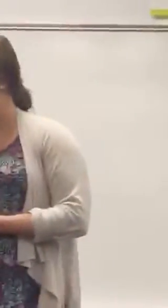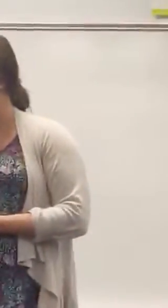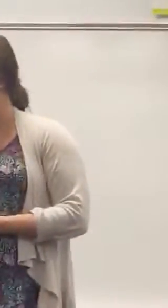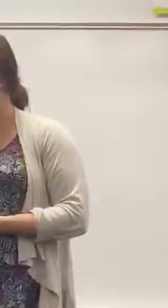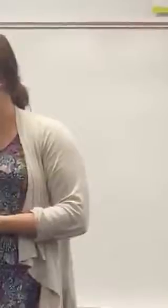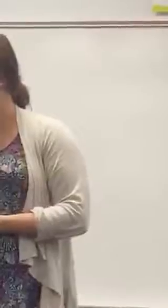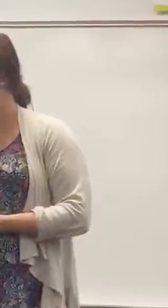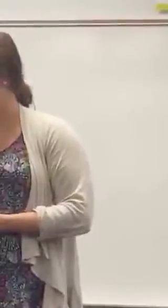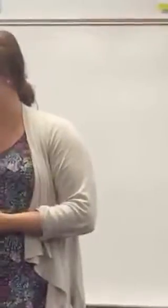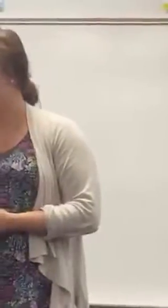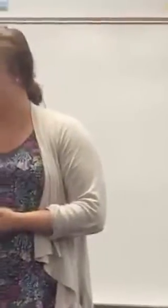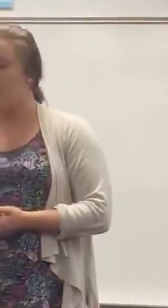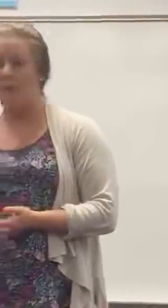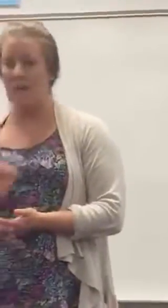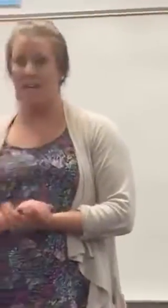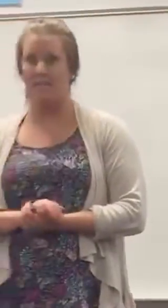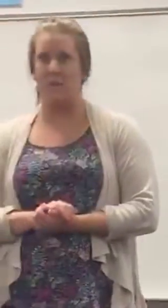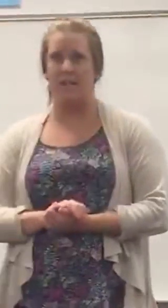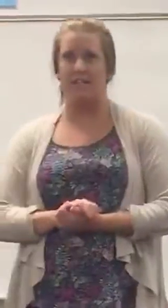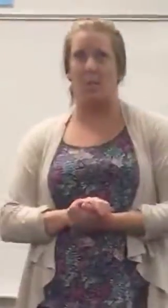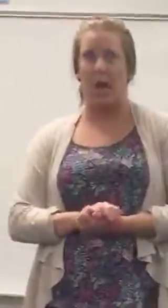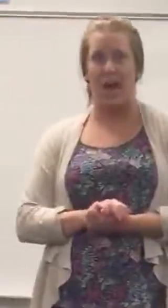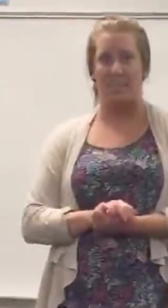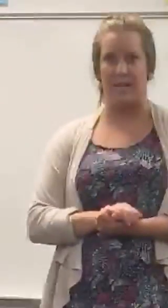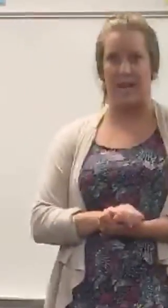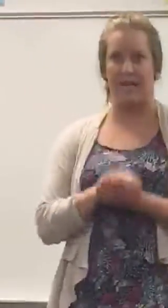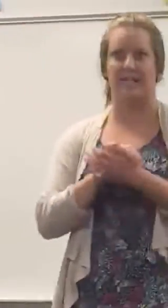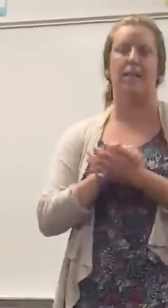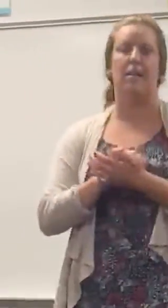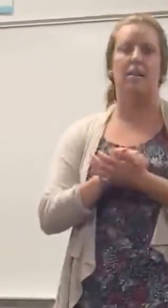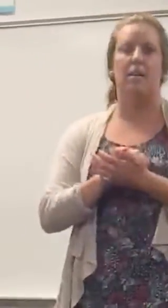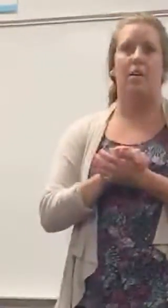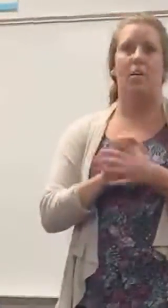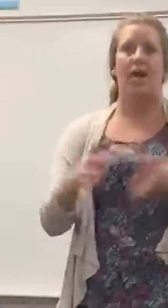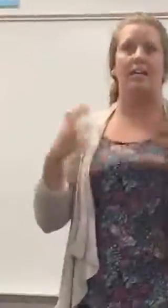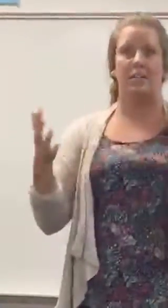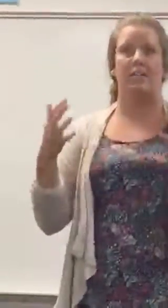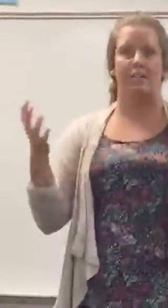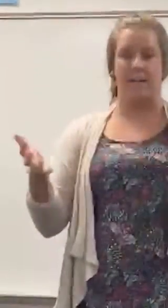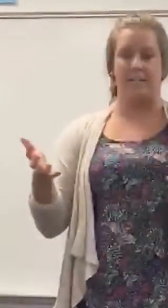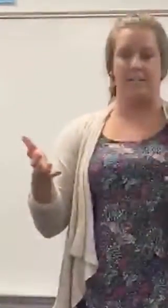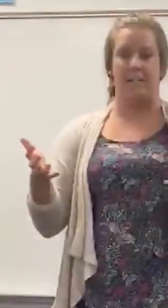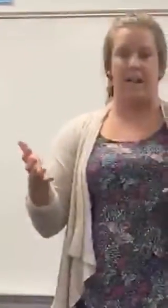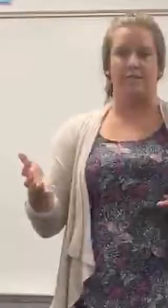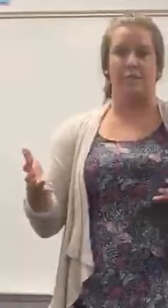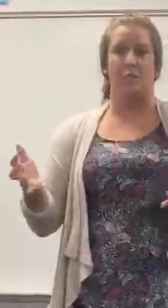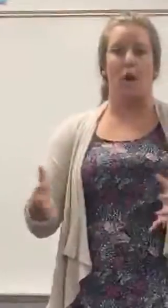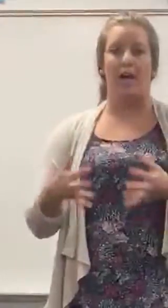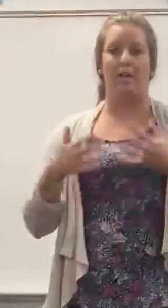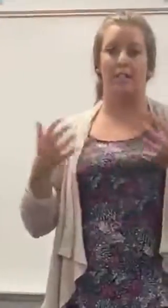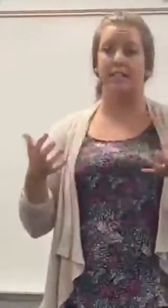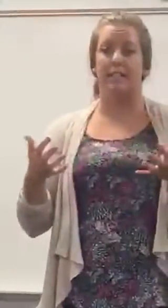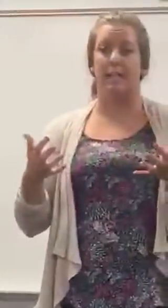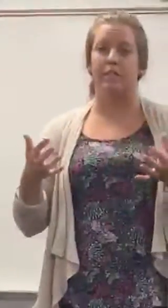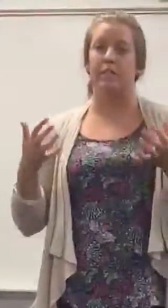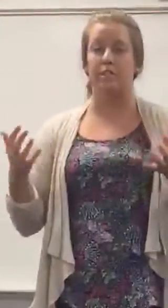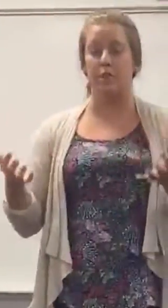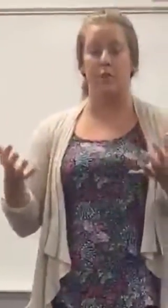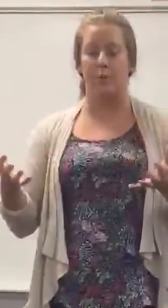ice, I want to give you guys the why behind why it's so effective in the classroom, why using technology is so